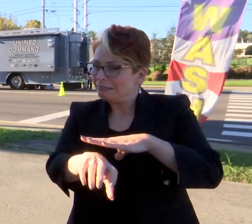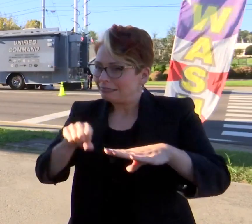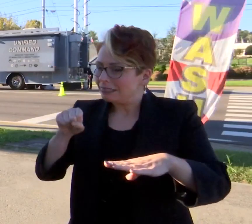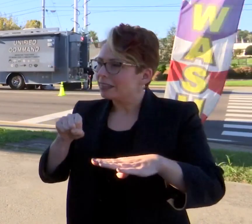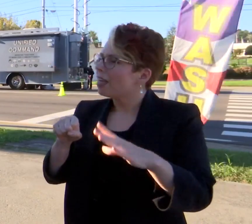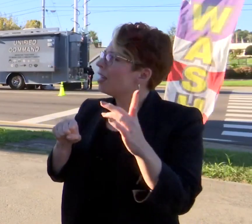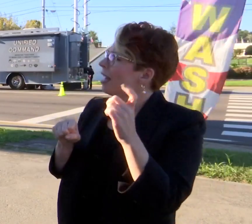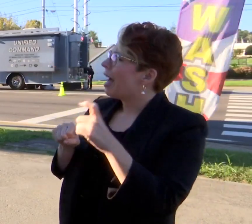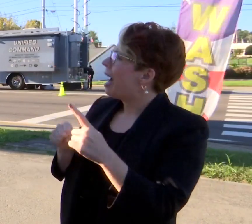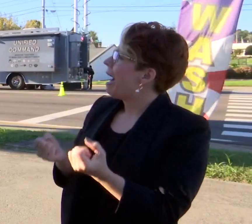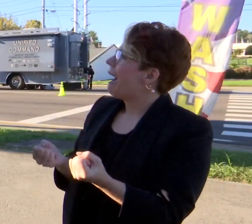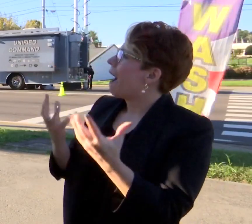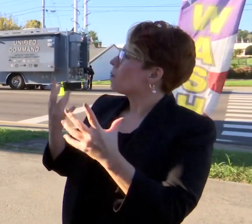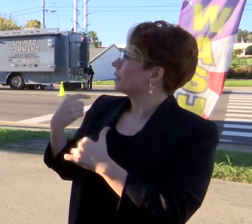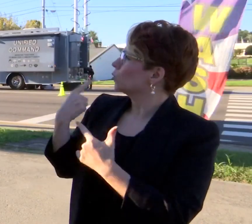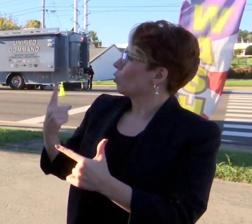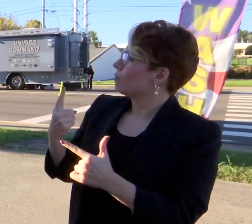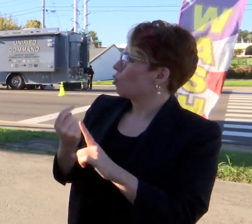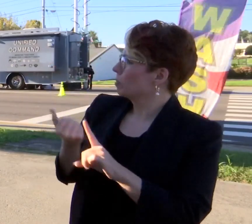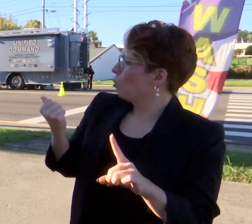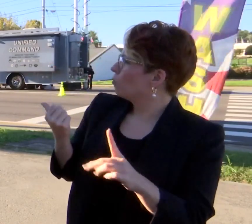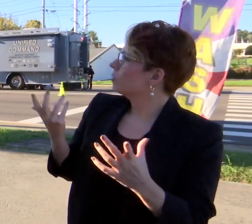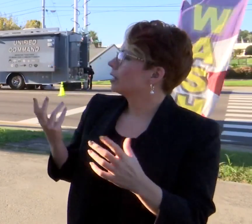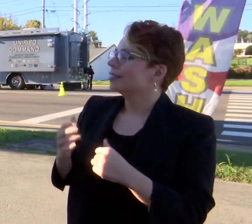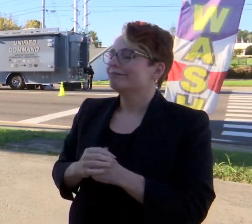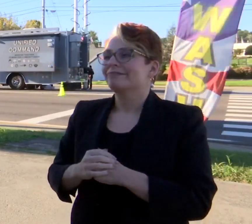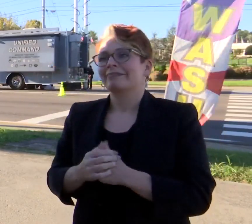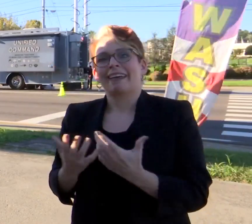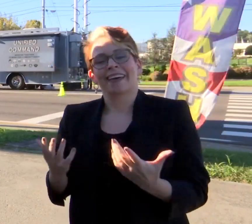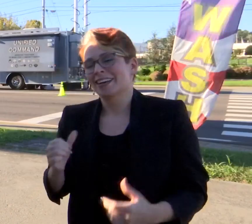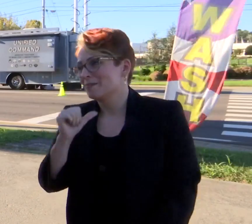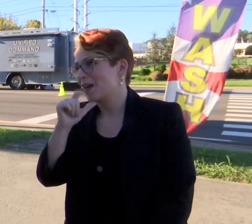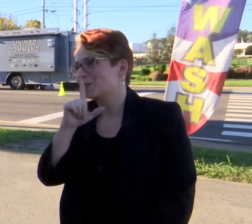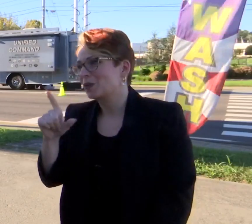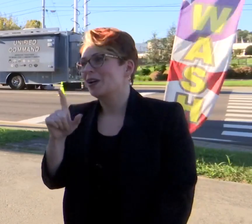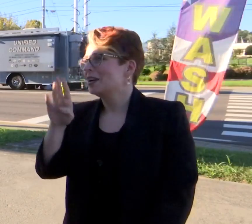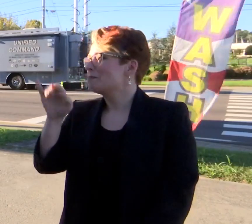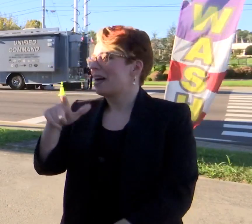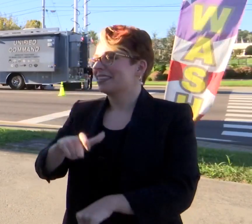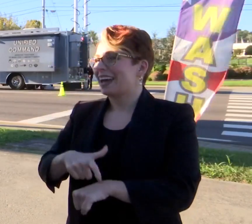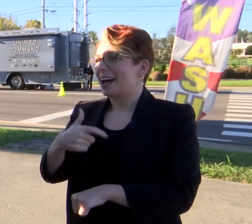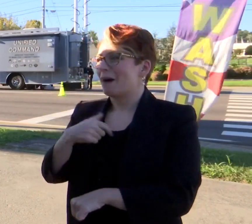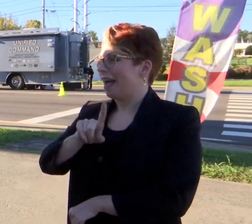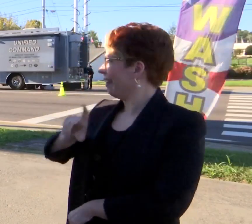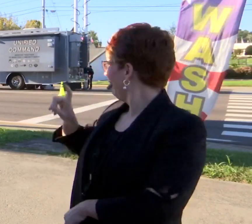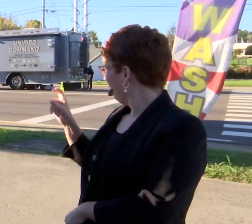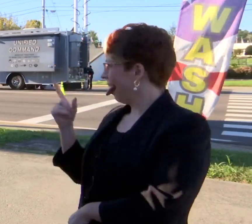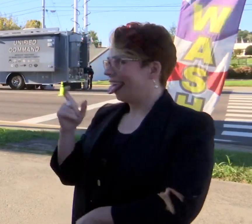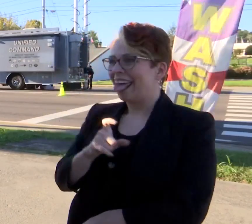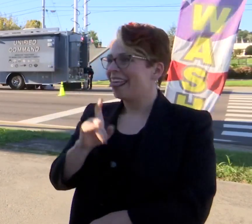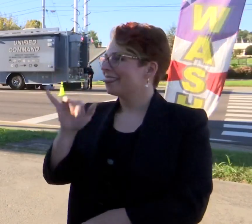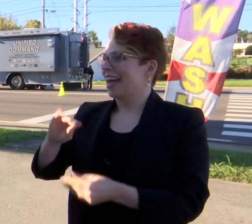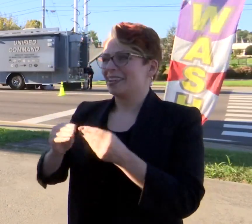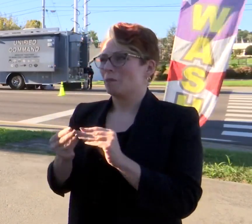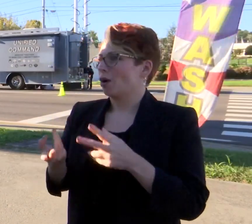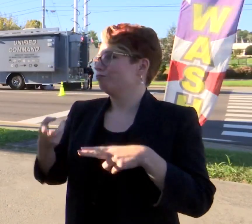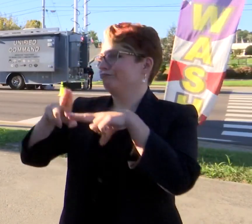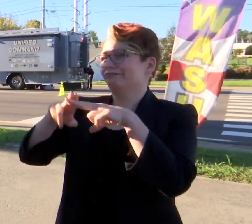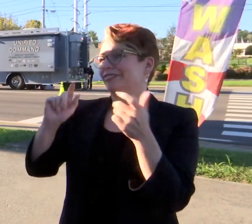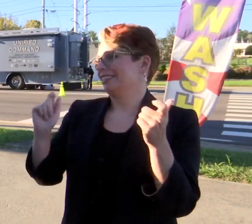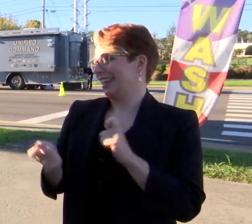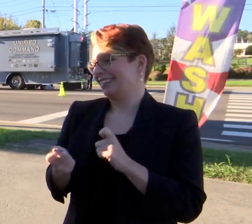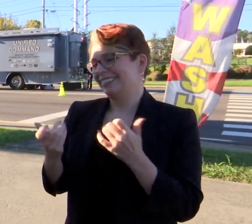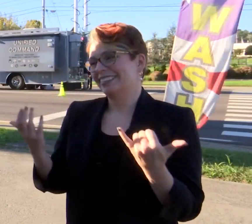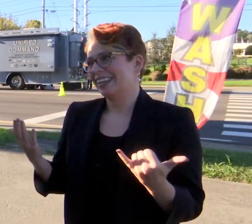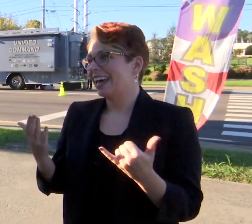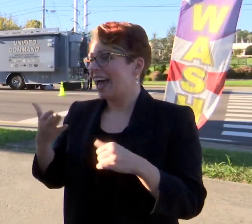point? I don't have that count for you right now because by the time I walked over from over here, they would probably changed. So, right. But we hope to have a good idea once we get through this of how many